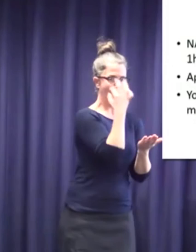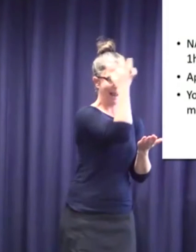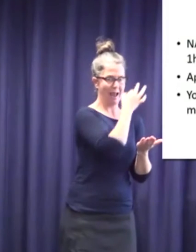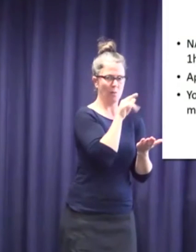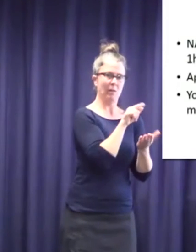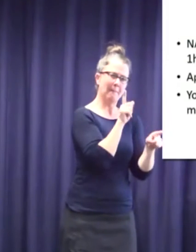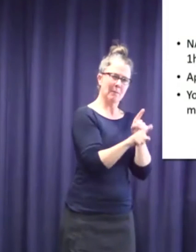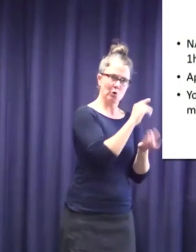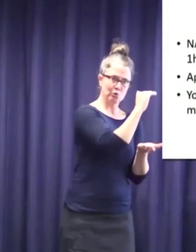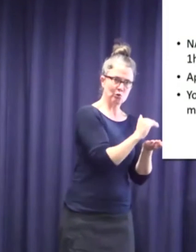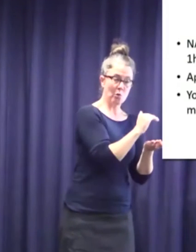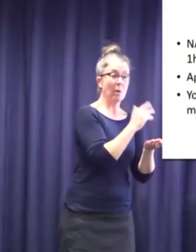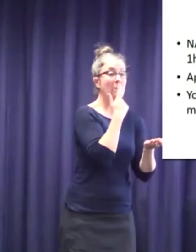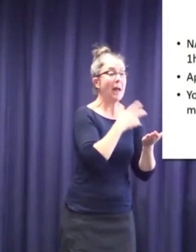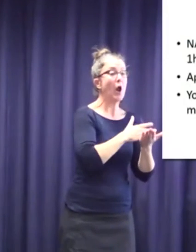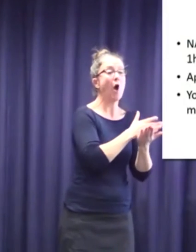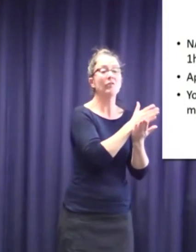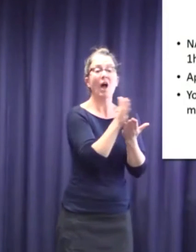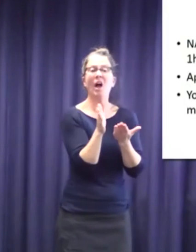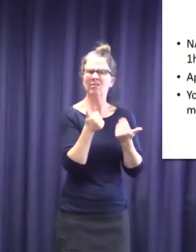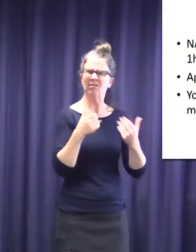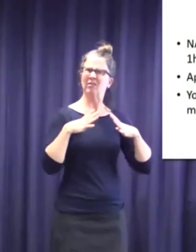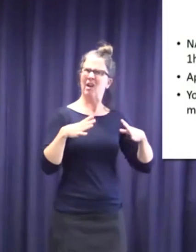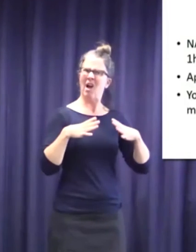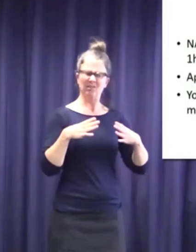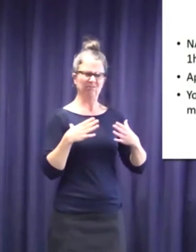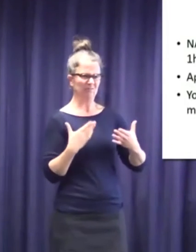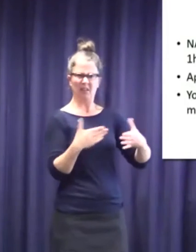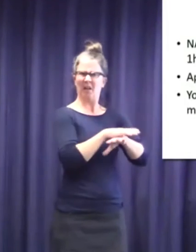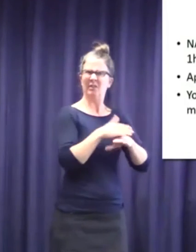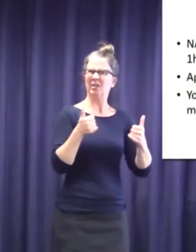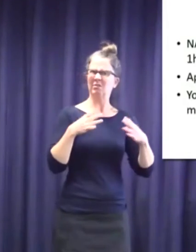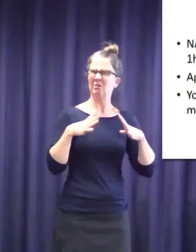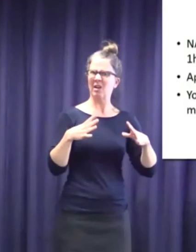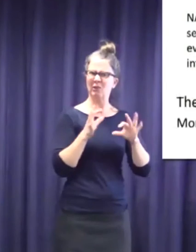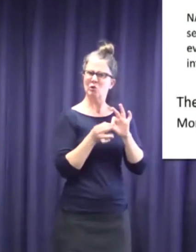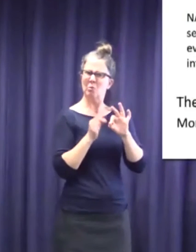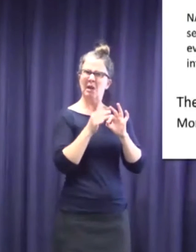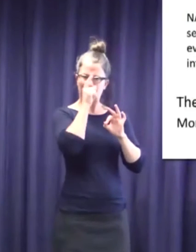hour, then that is fine. That will be accommodated. It's not a problem at all.